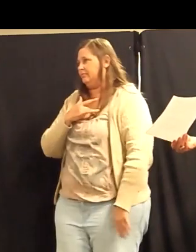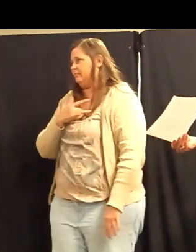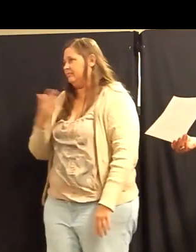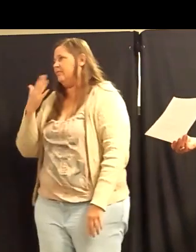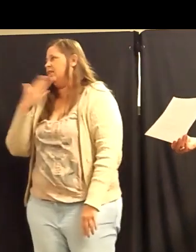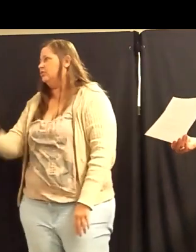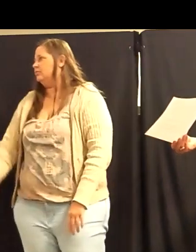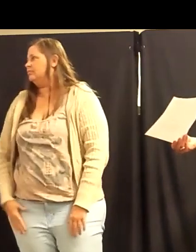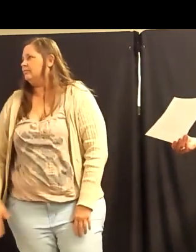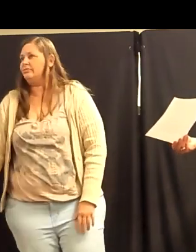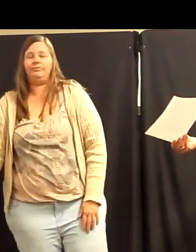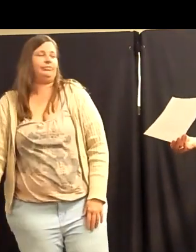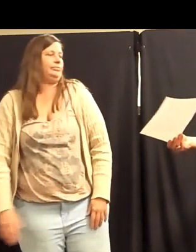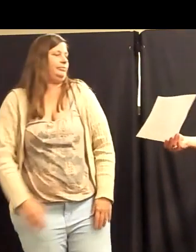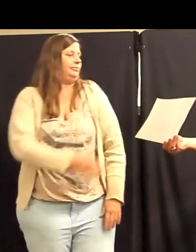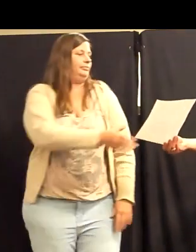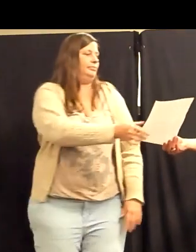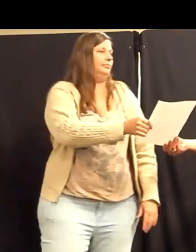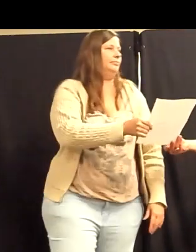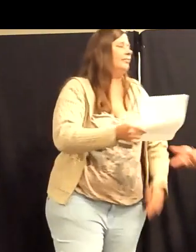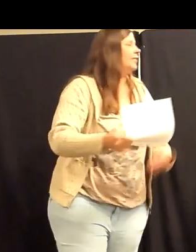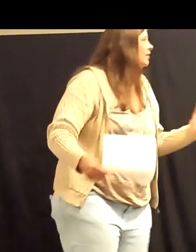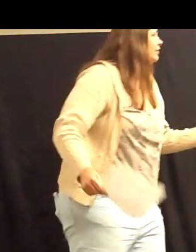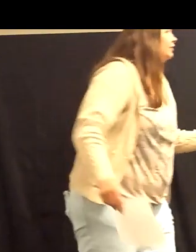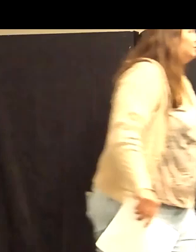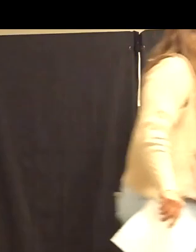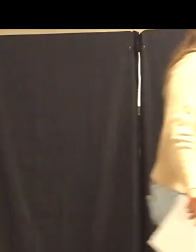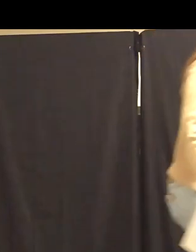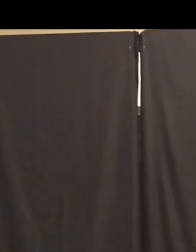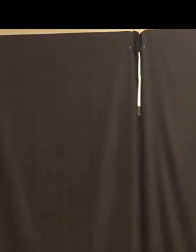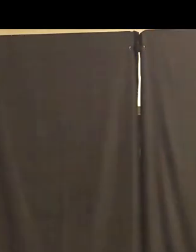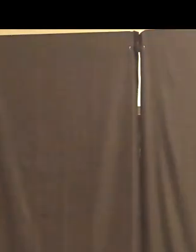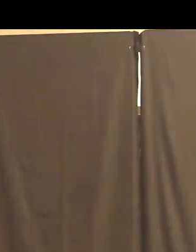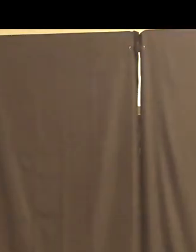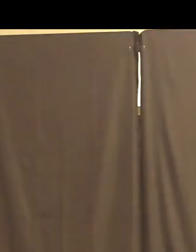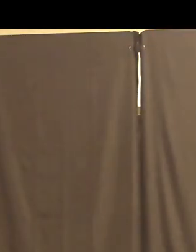open and our hearts open. Thank you.